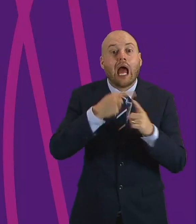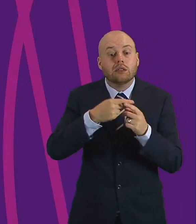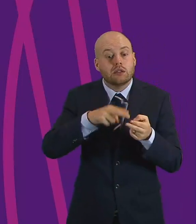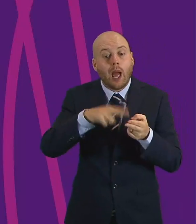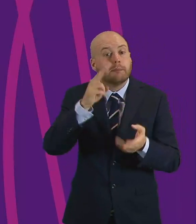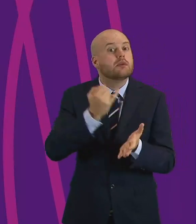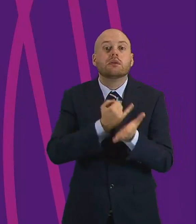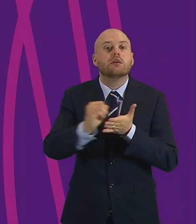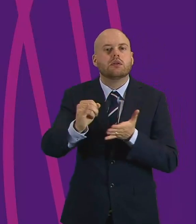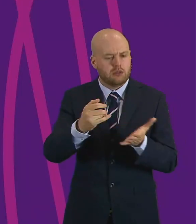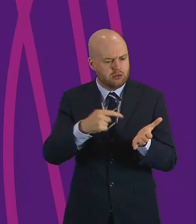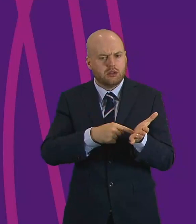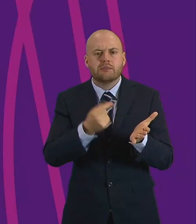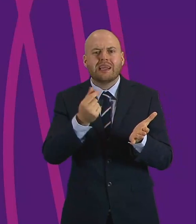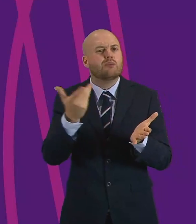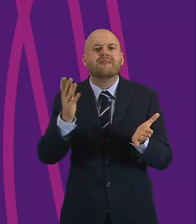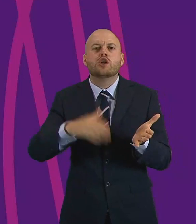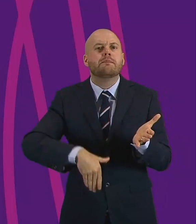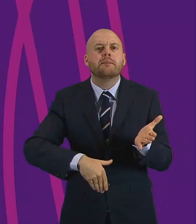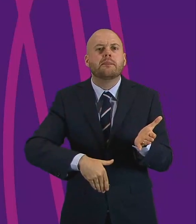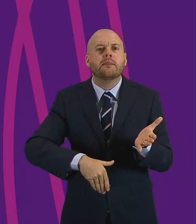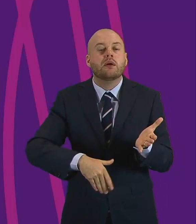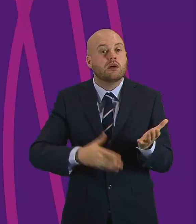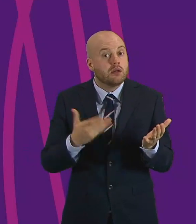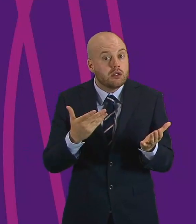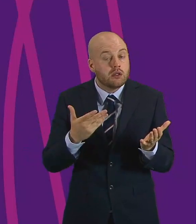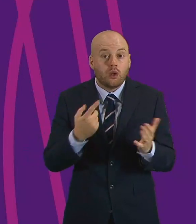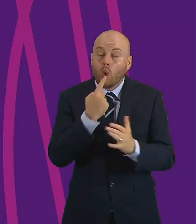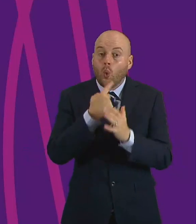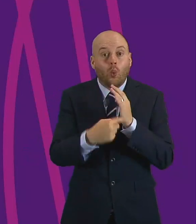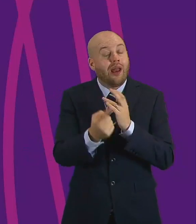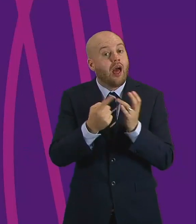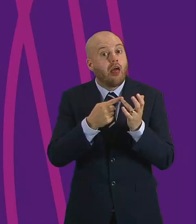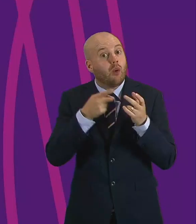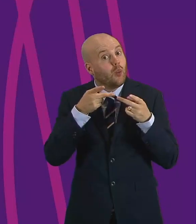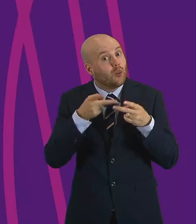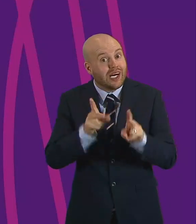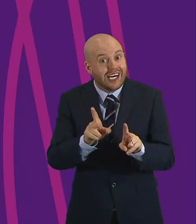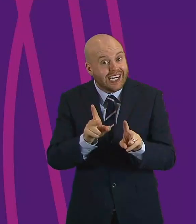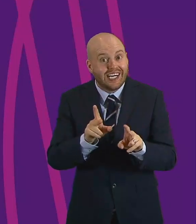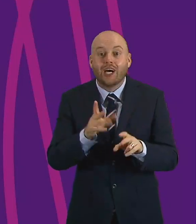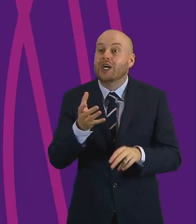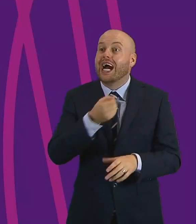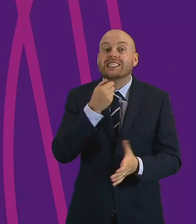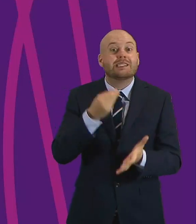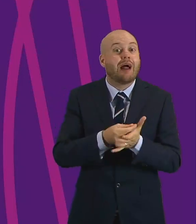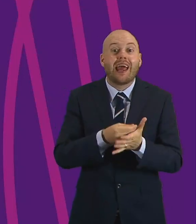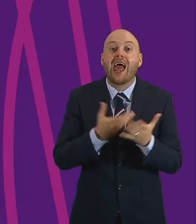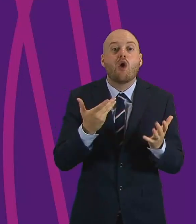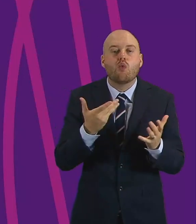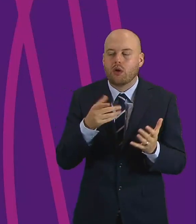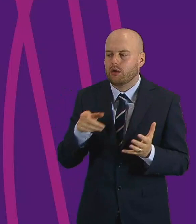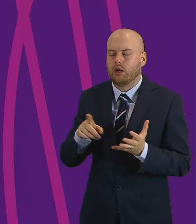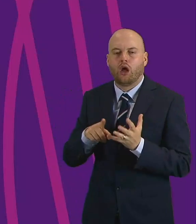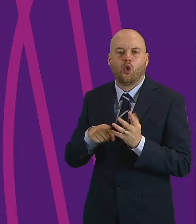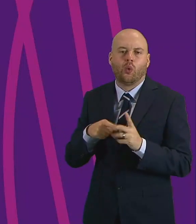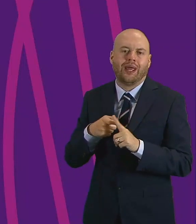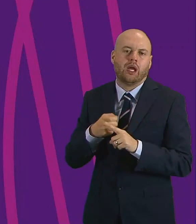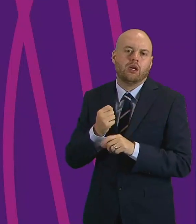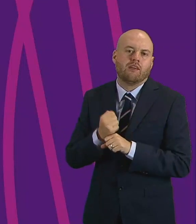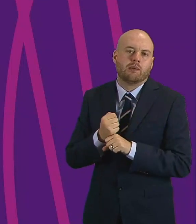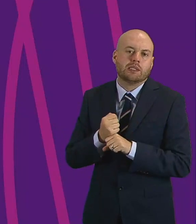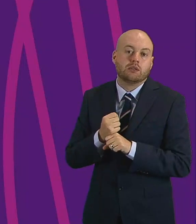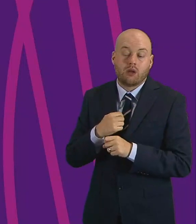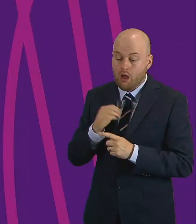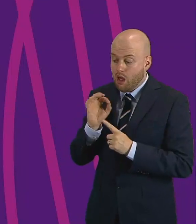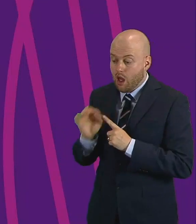funding requests, because the only other source that this government has, whether we like it or not, is the UK Government, because we are denied any